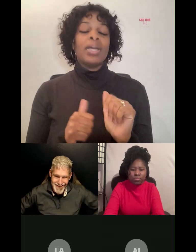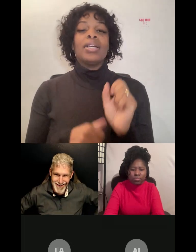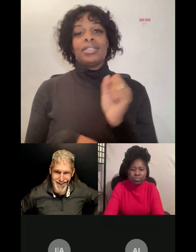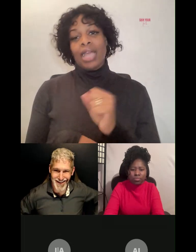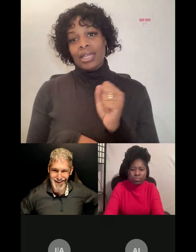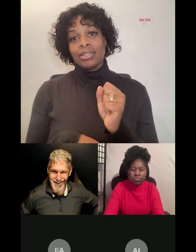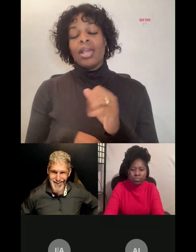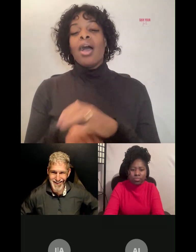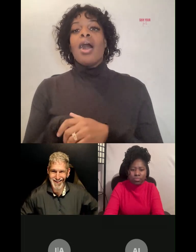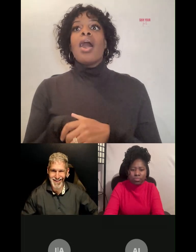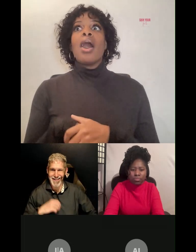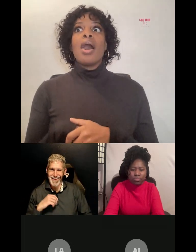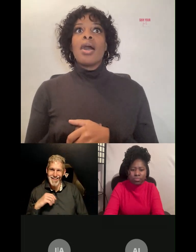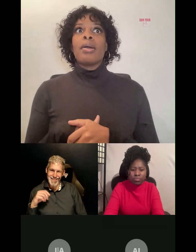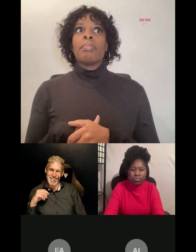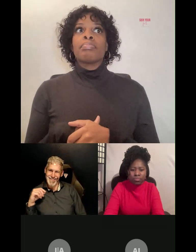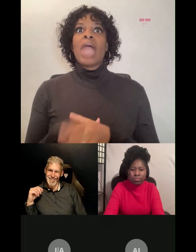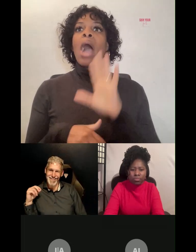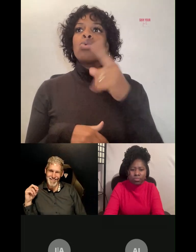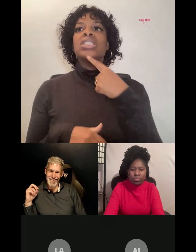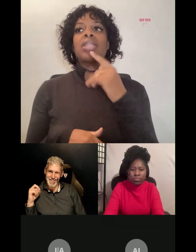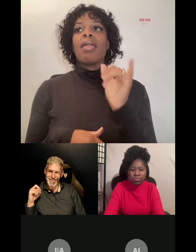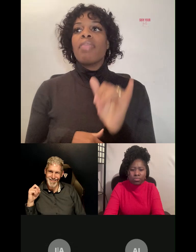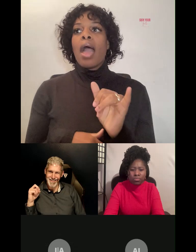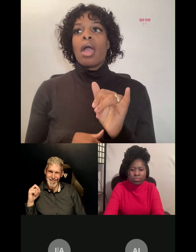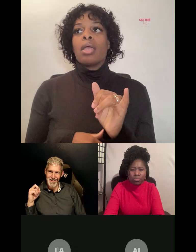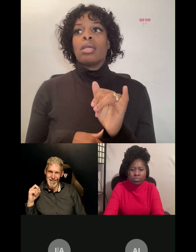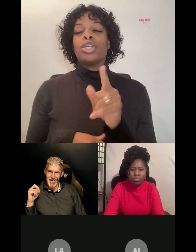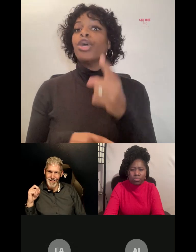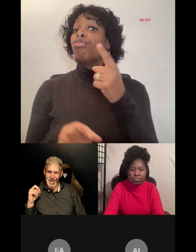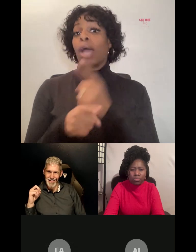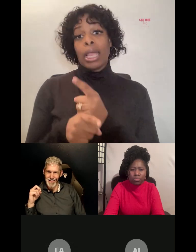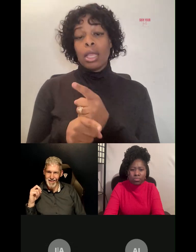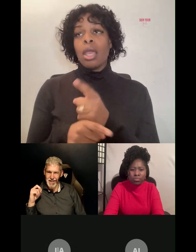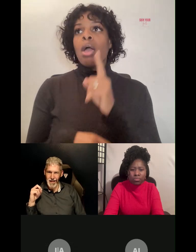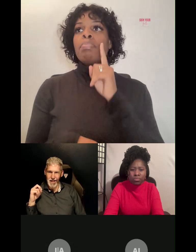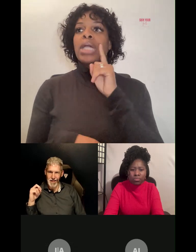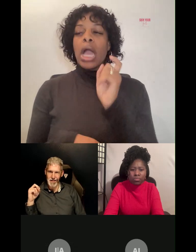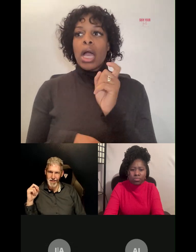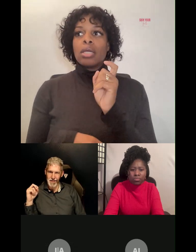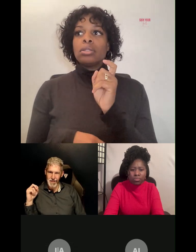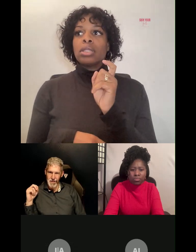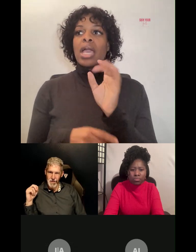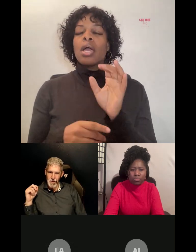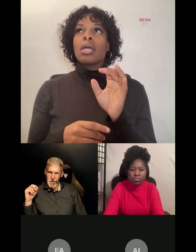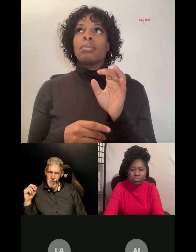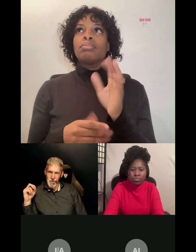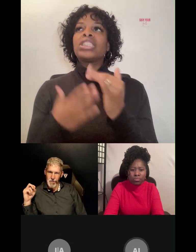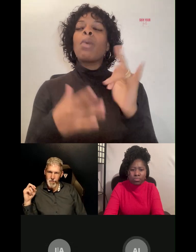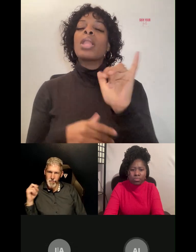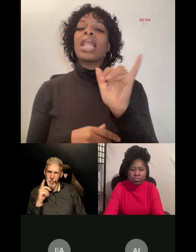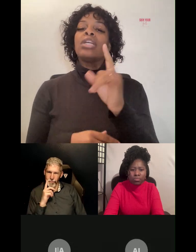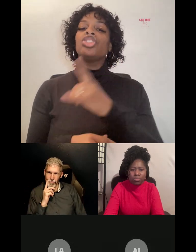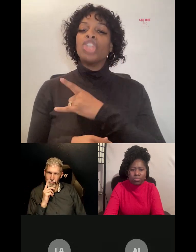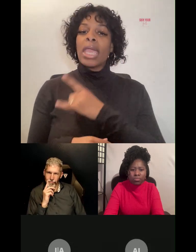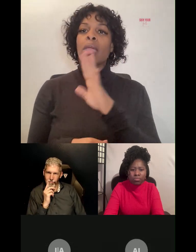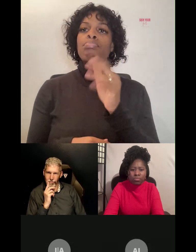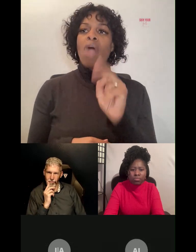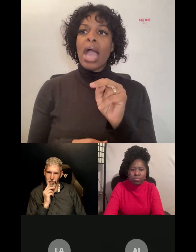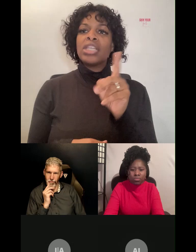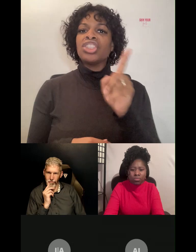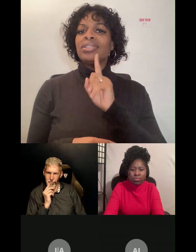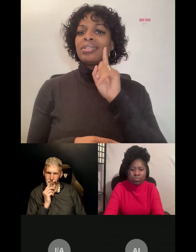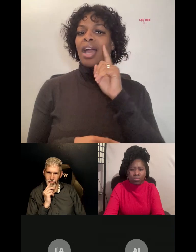show. Yeah. I would say that you're right because someone like